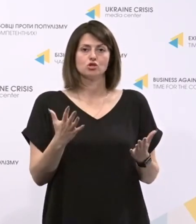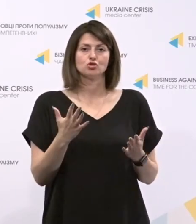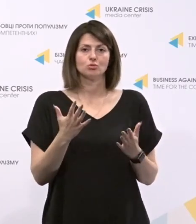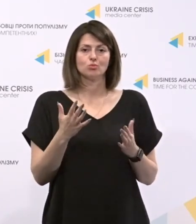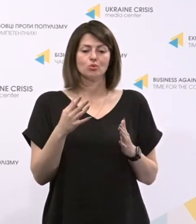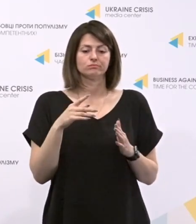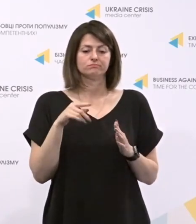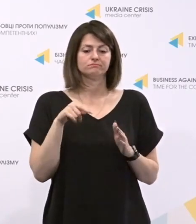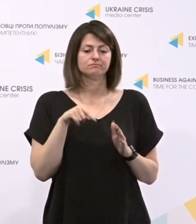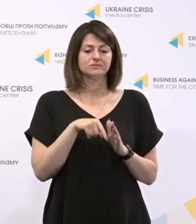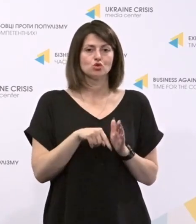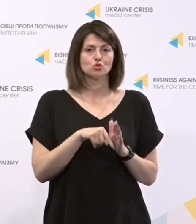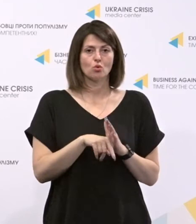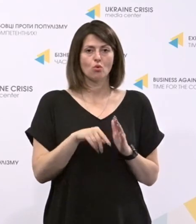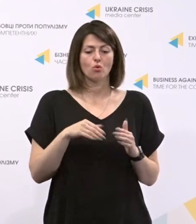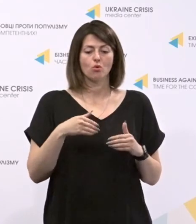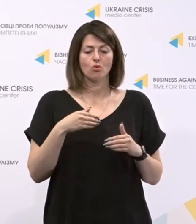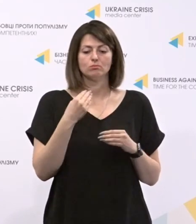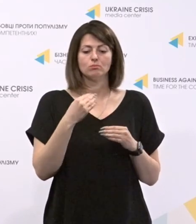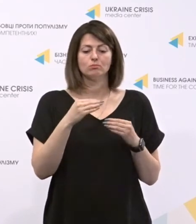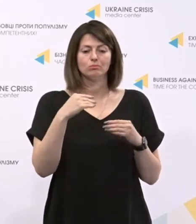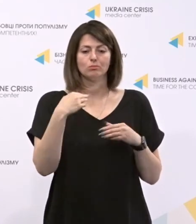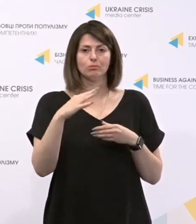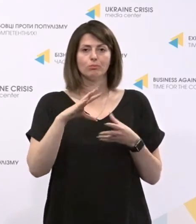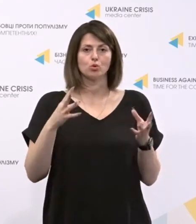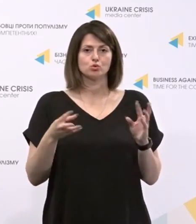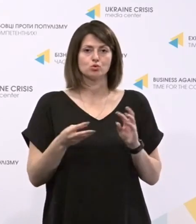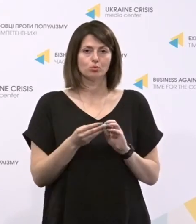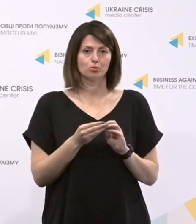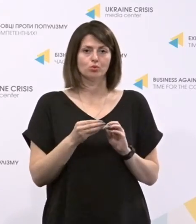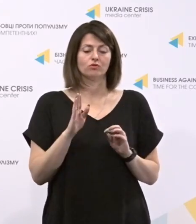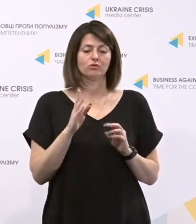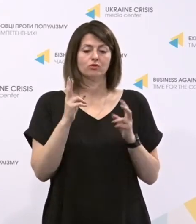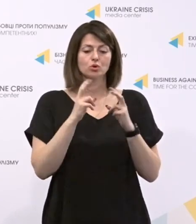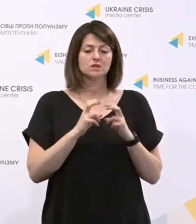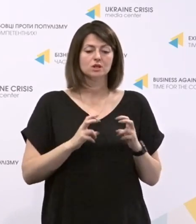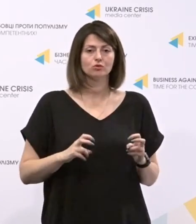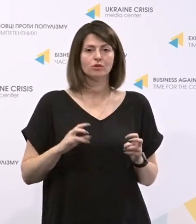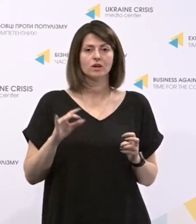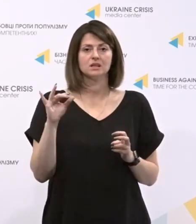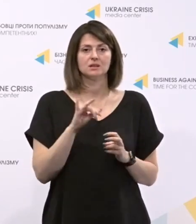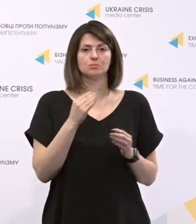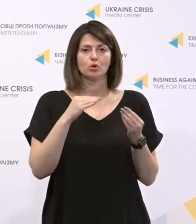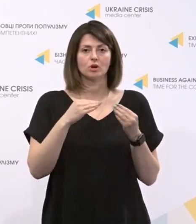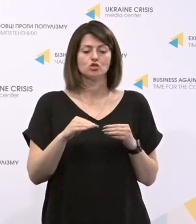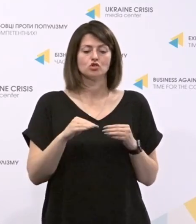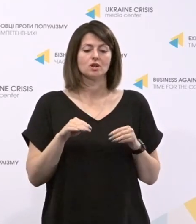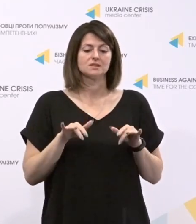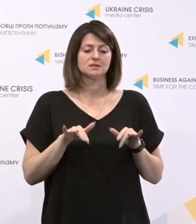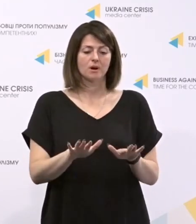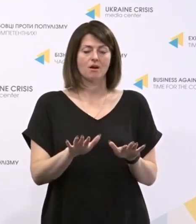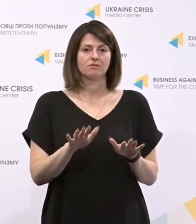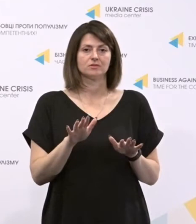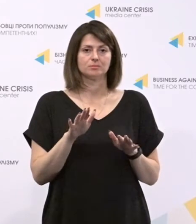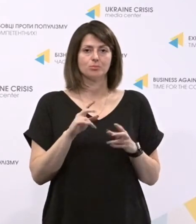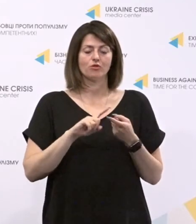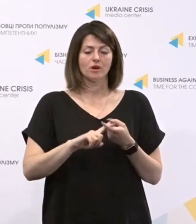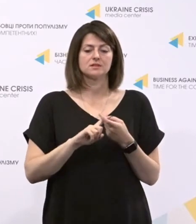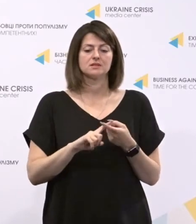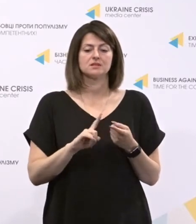the disturbances in the city, as well as the fire in the trade union building that took place that day.